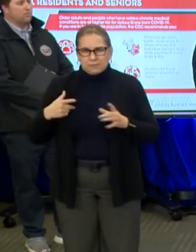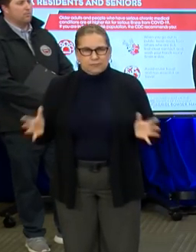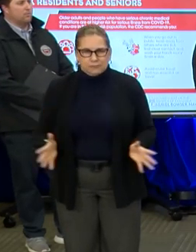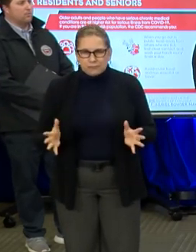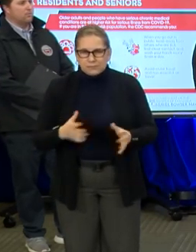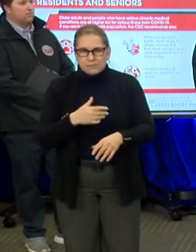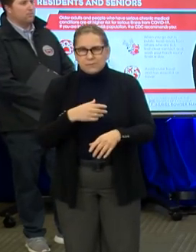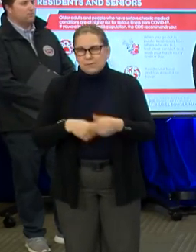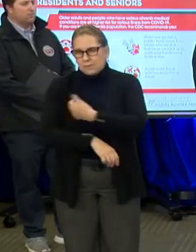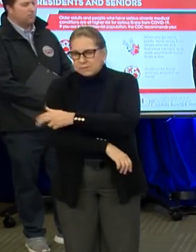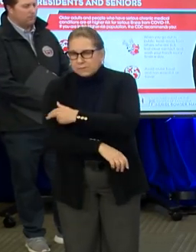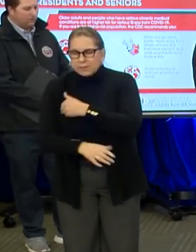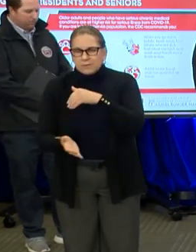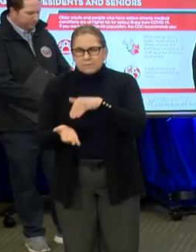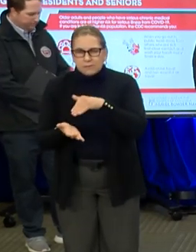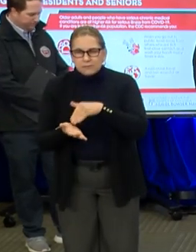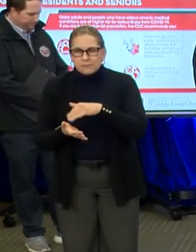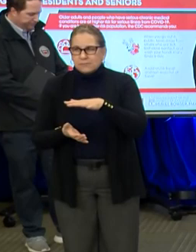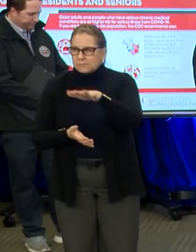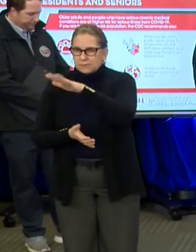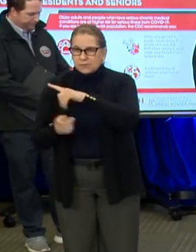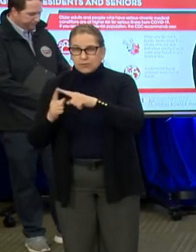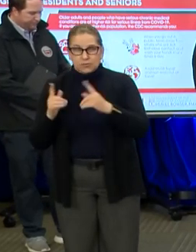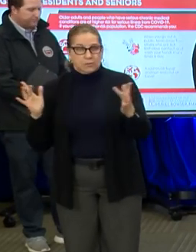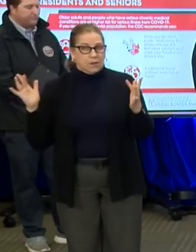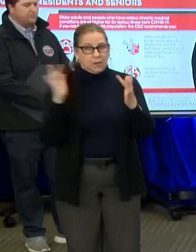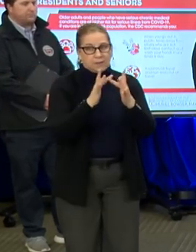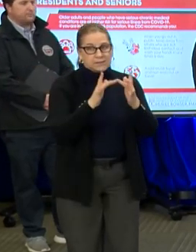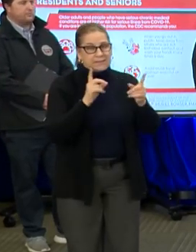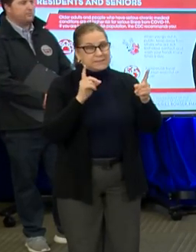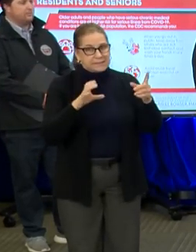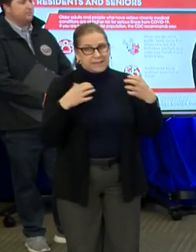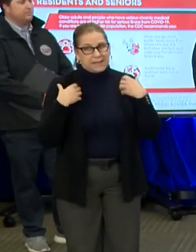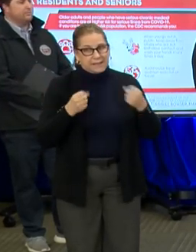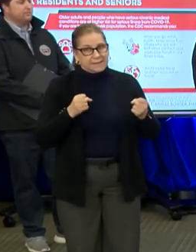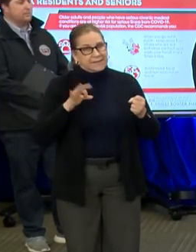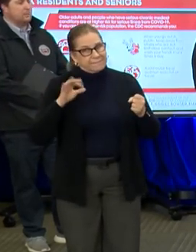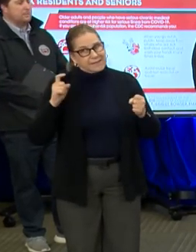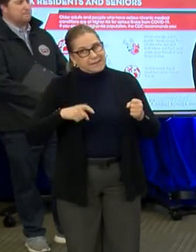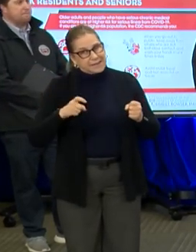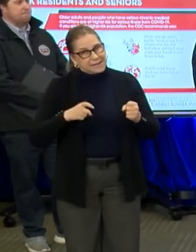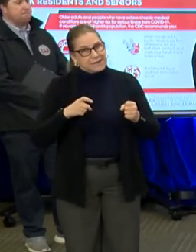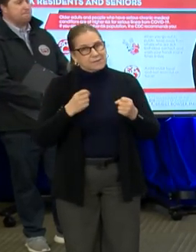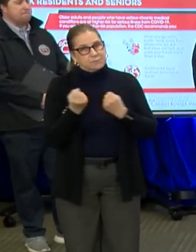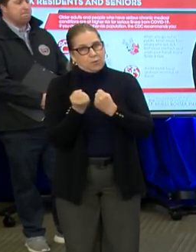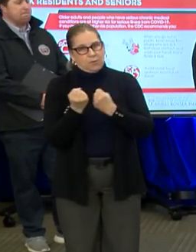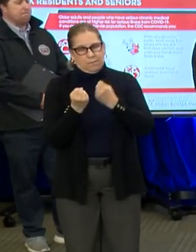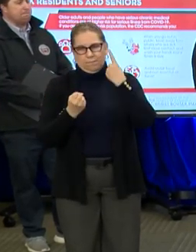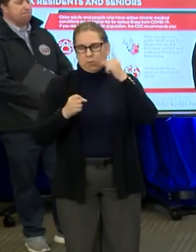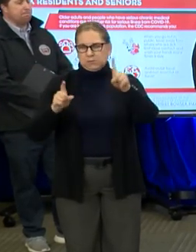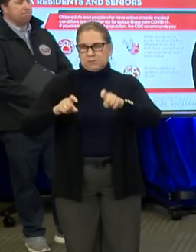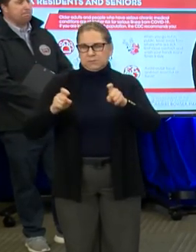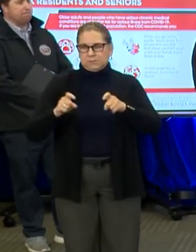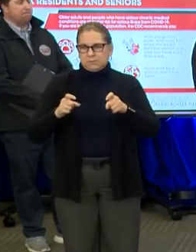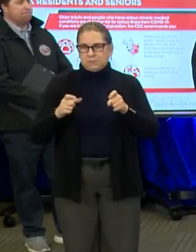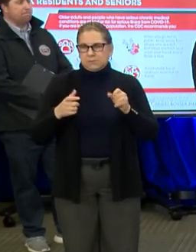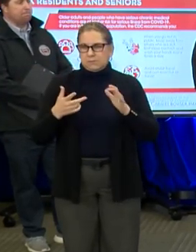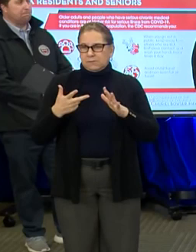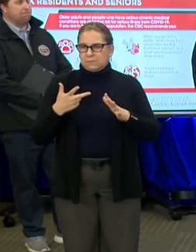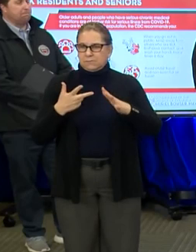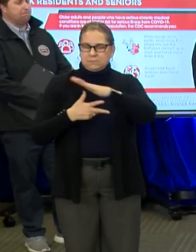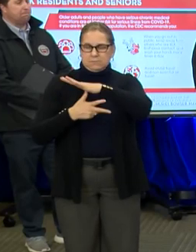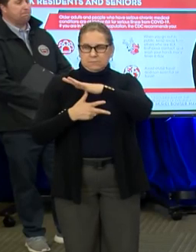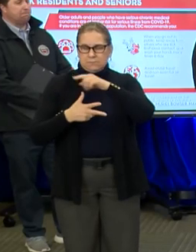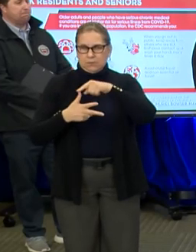DC Health if they need testing support for their priority group 1 patients and other patients they